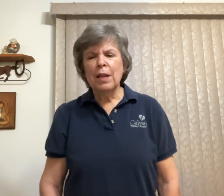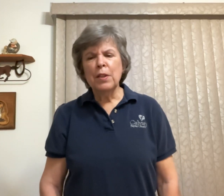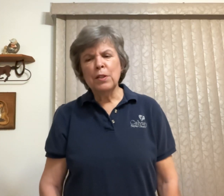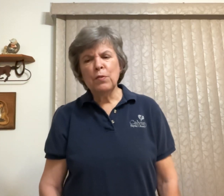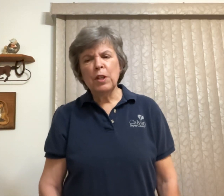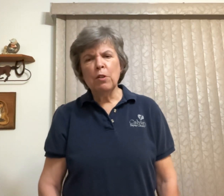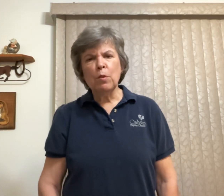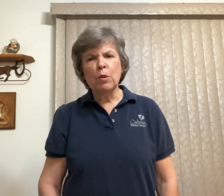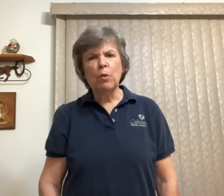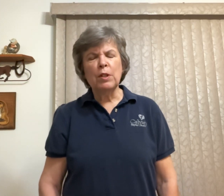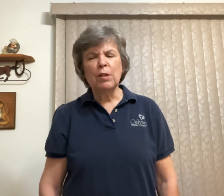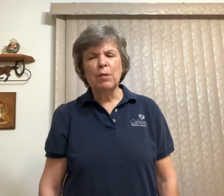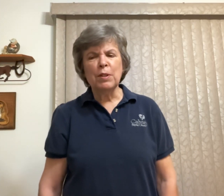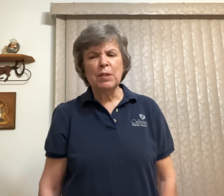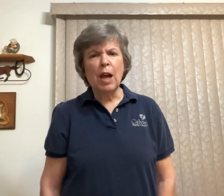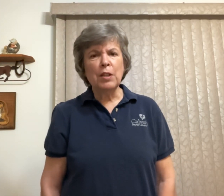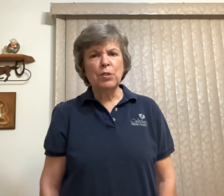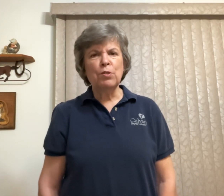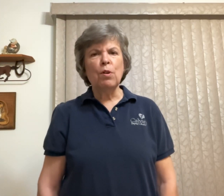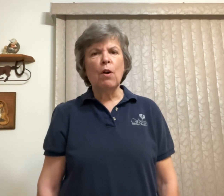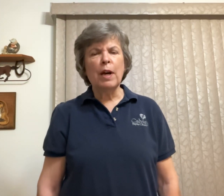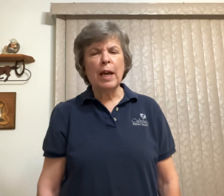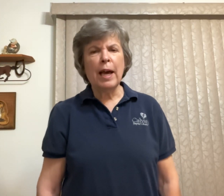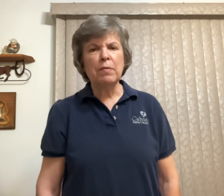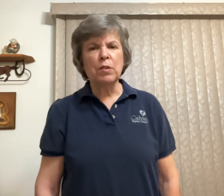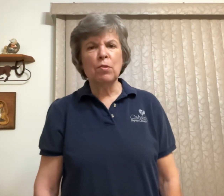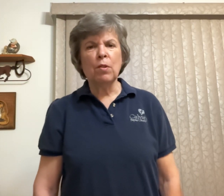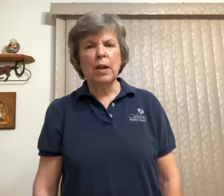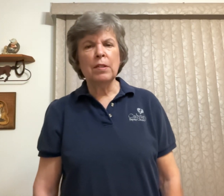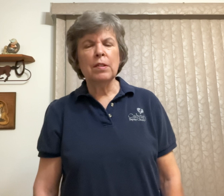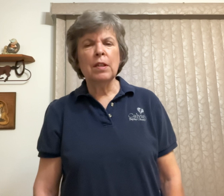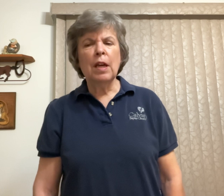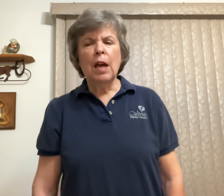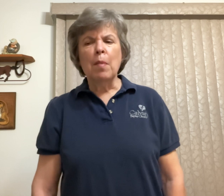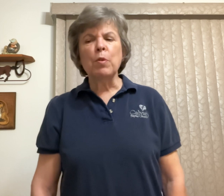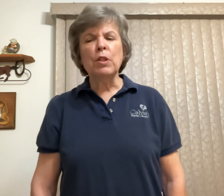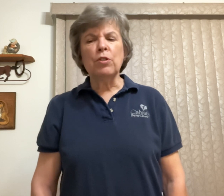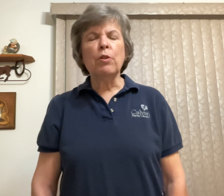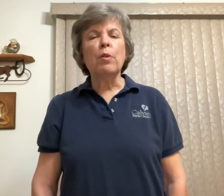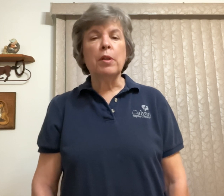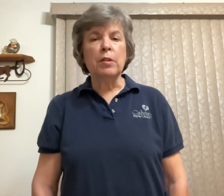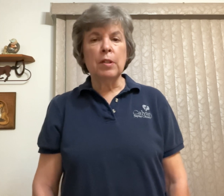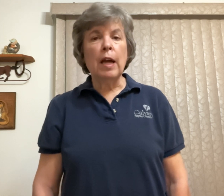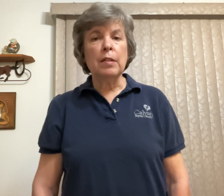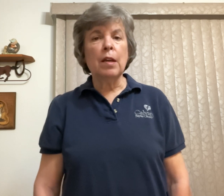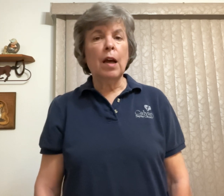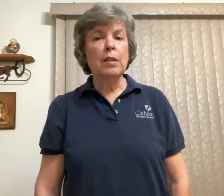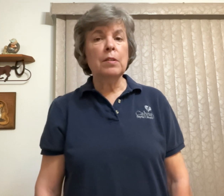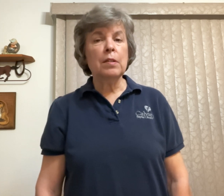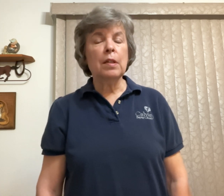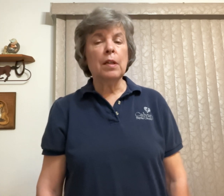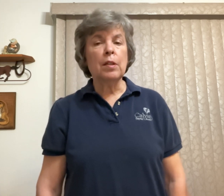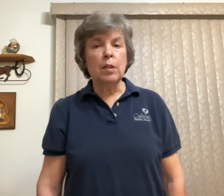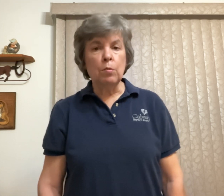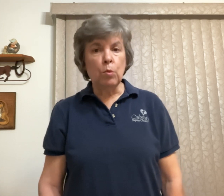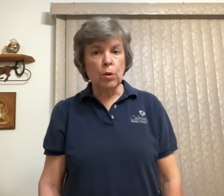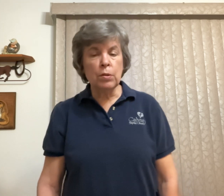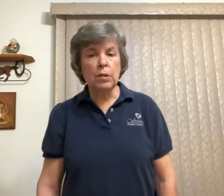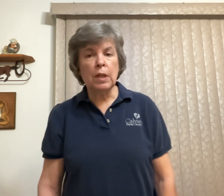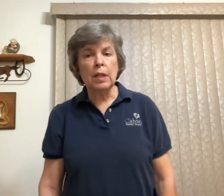In this video, we're going to learn the signs to All I Have is Christ. I'm going to show you the exact signs, the words, and